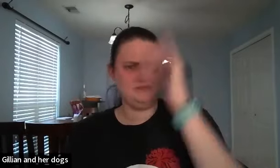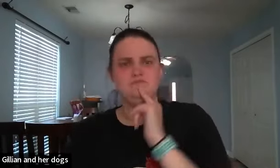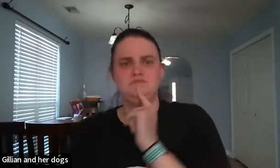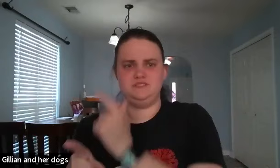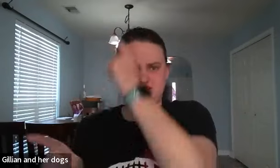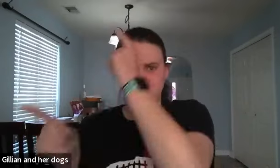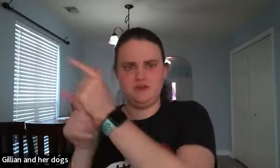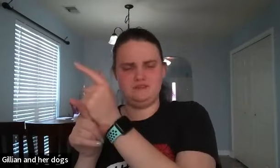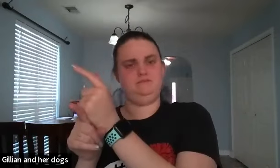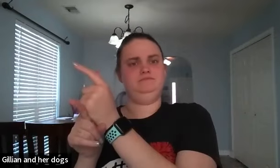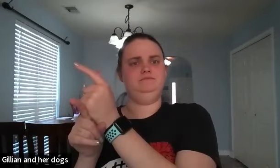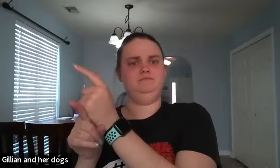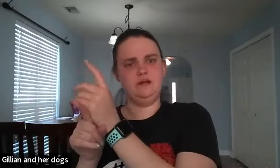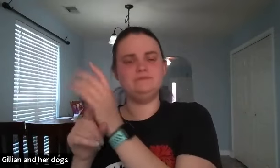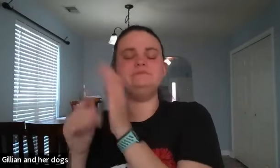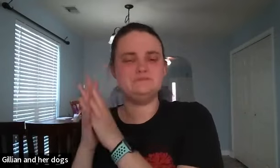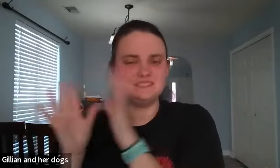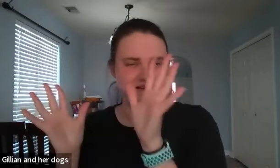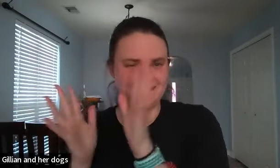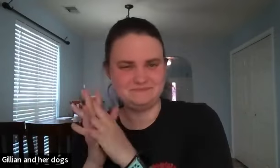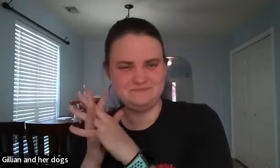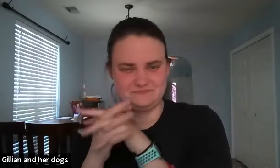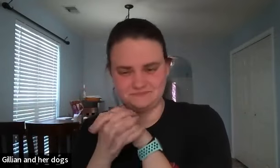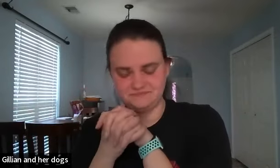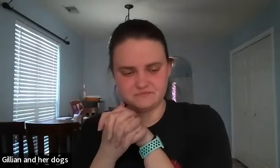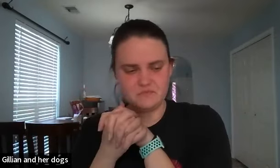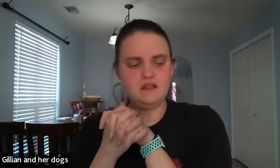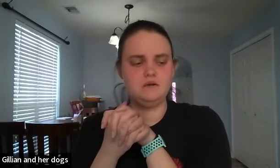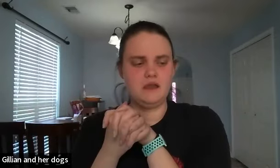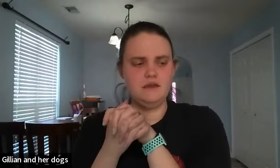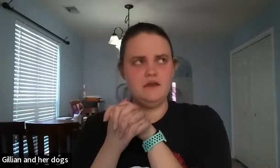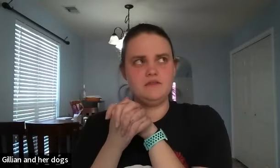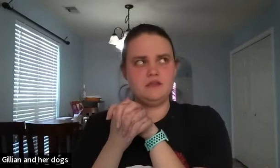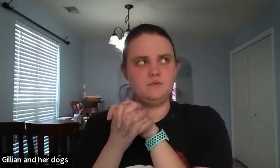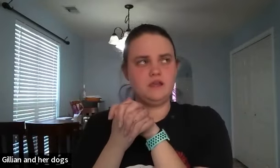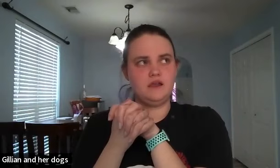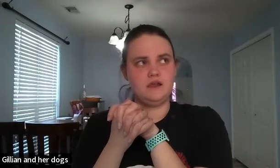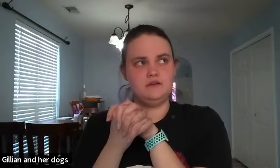but sister, brother's like, oh, what? So I get it. Okay. Then we had